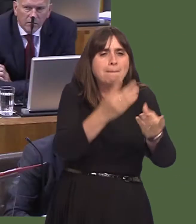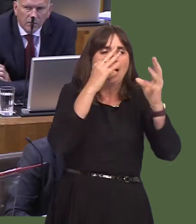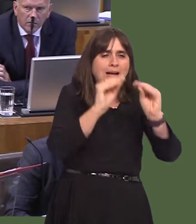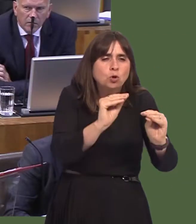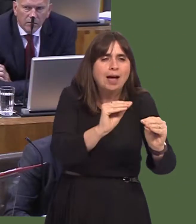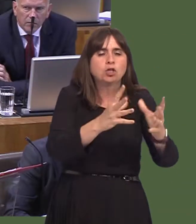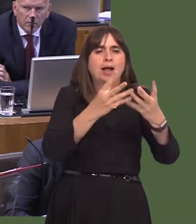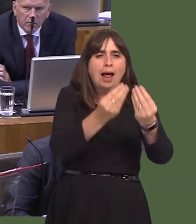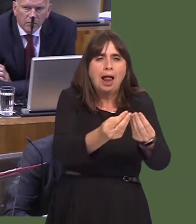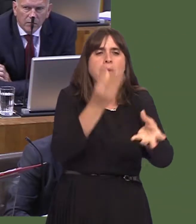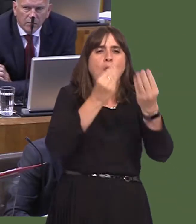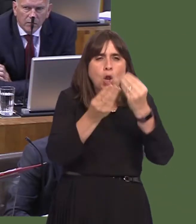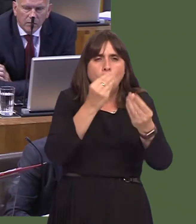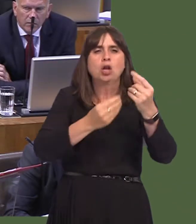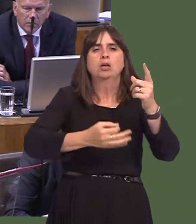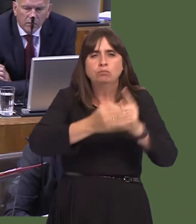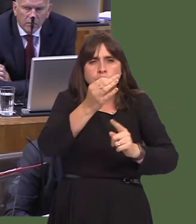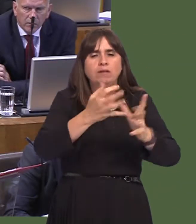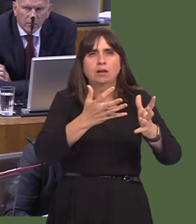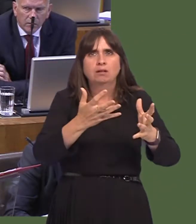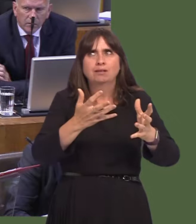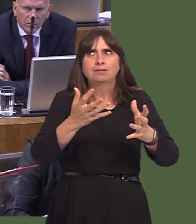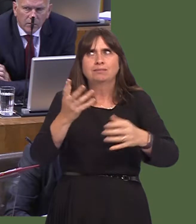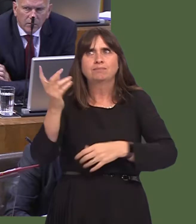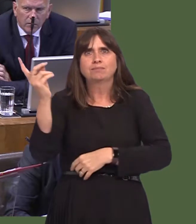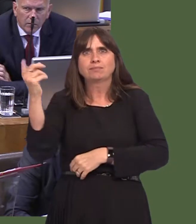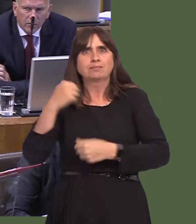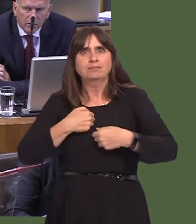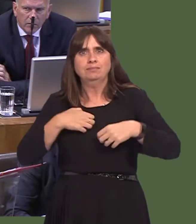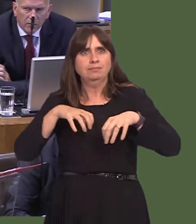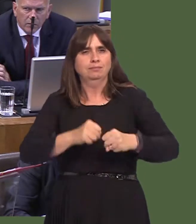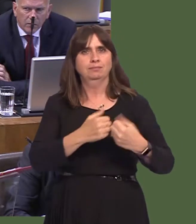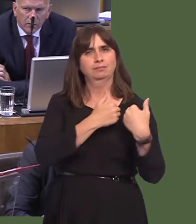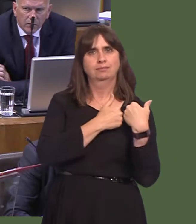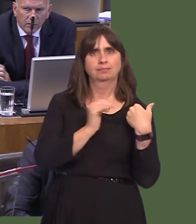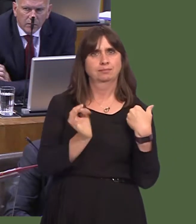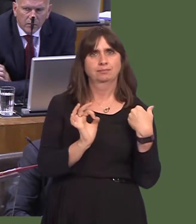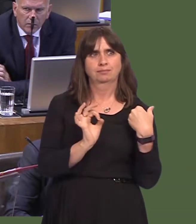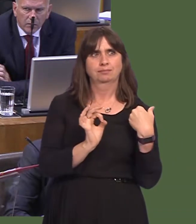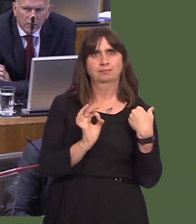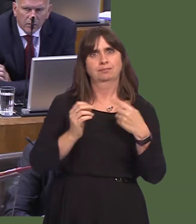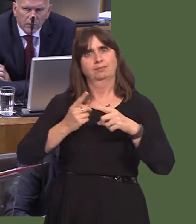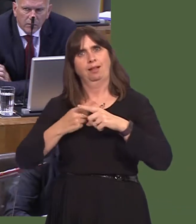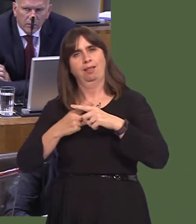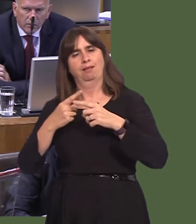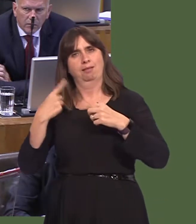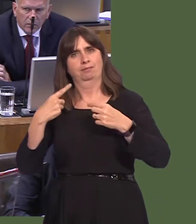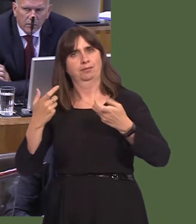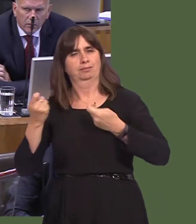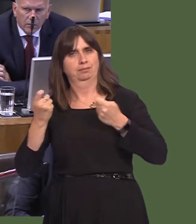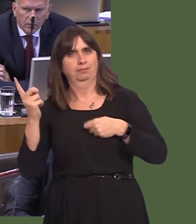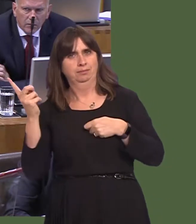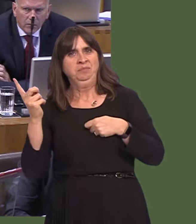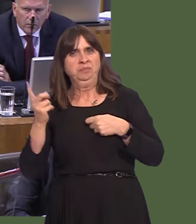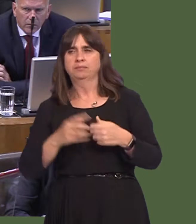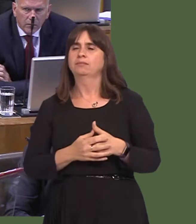make with a non-devolved service and a devolved service in order to provide those services. We've done it, but there will be easier ways of doing it. Well, just